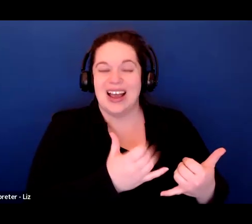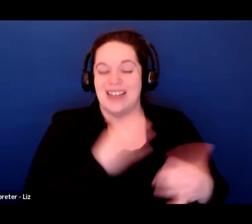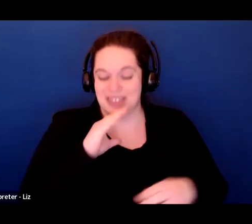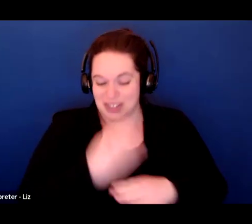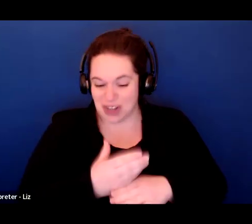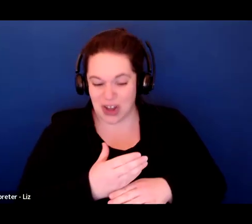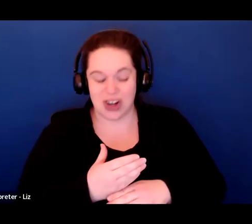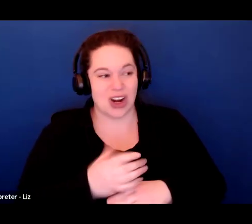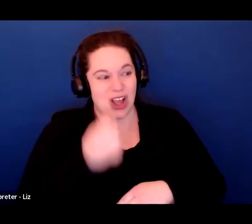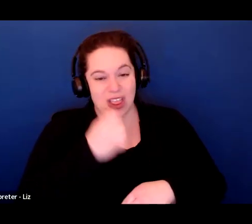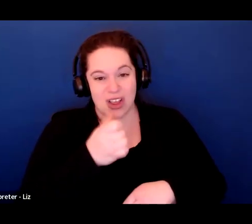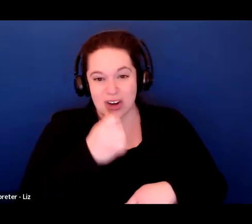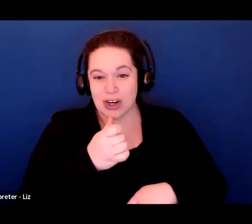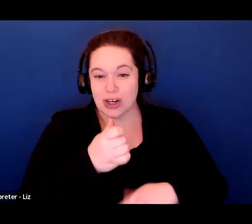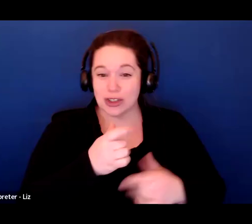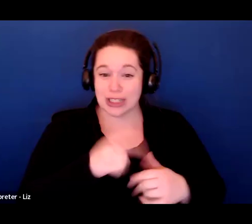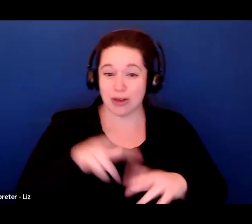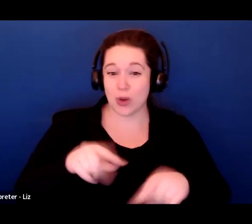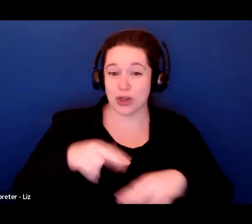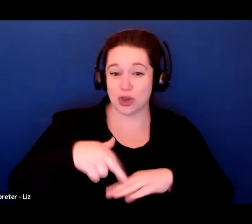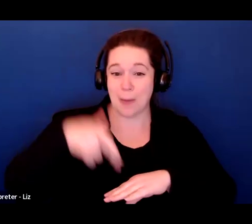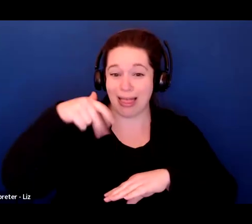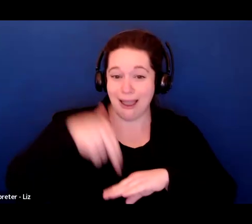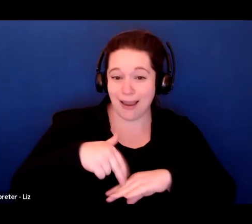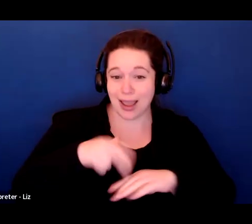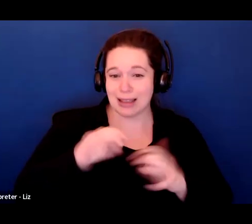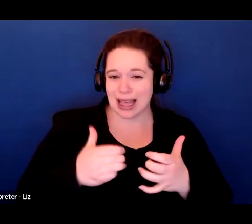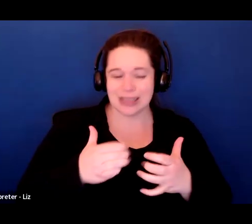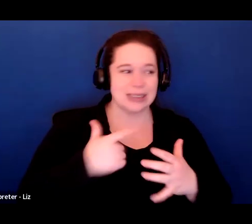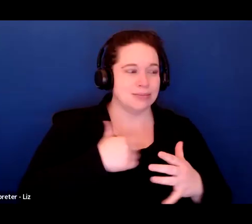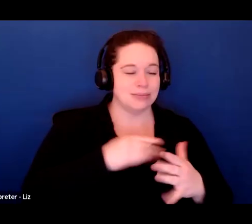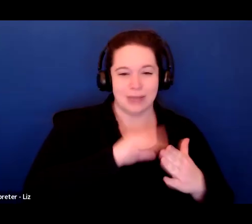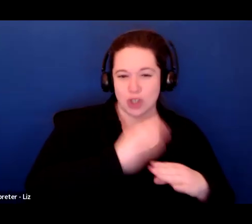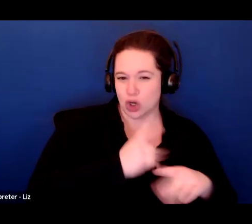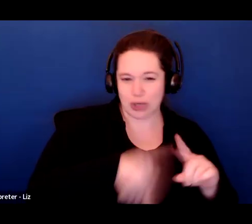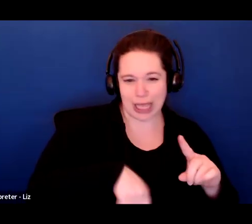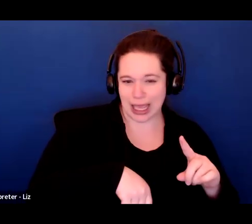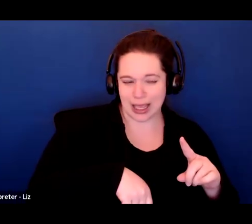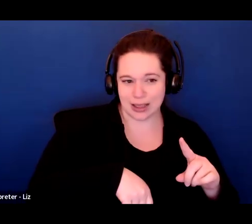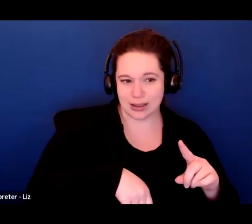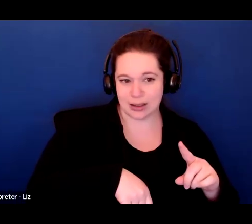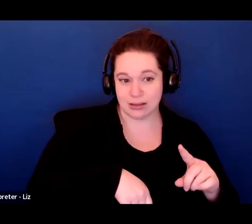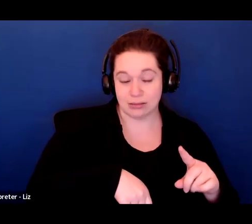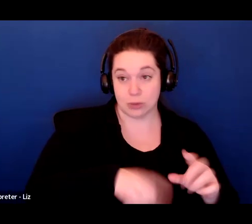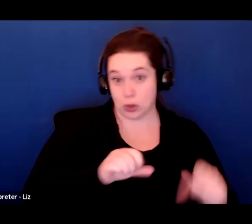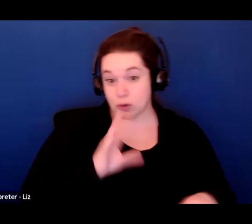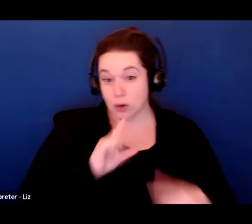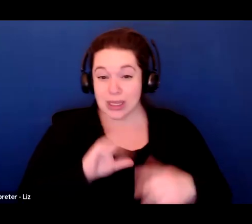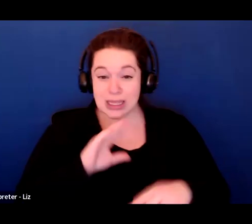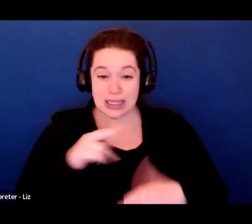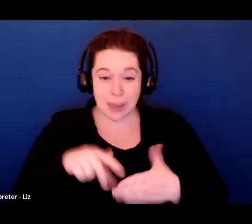little girls are now in ballet class, but my daughter can't go. Well, can you talk to the ballet teacher? Can there be